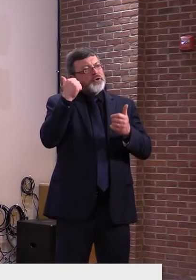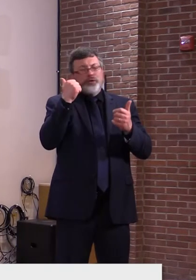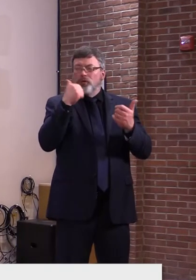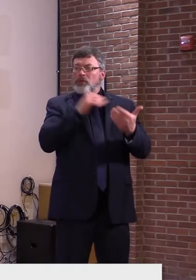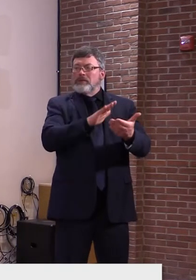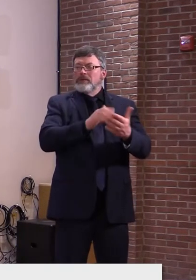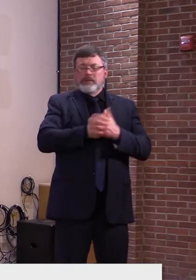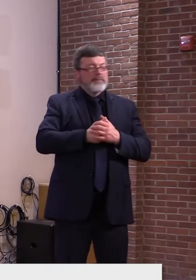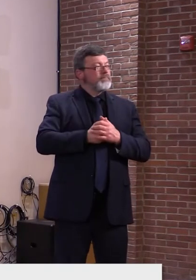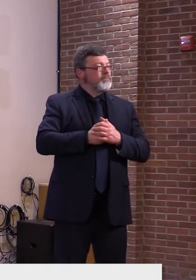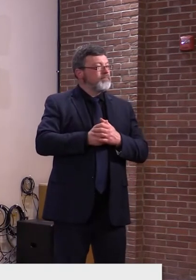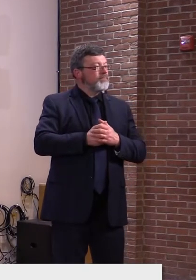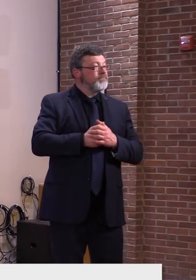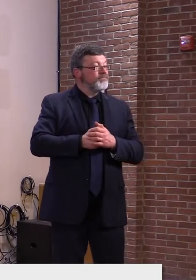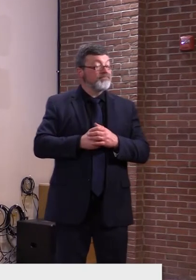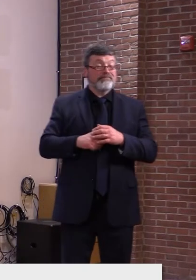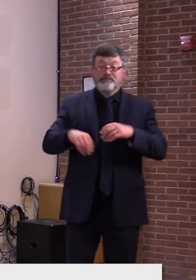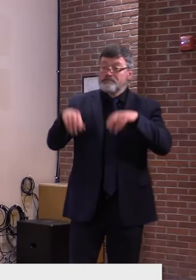Thank you.